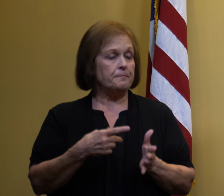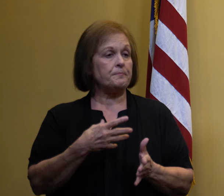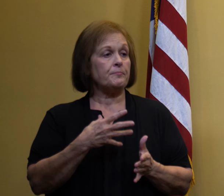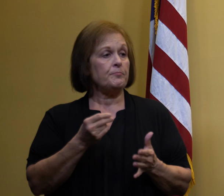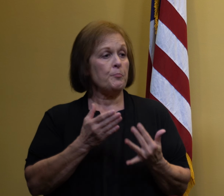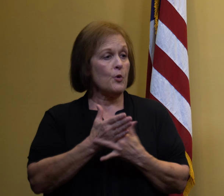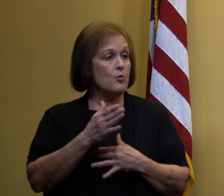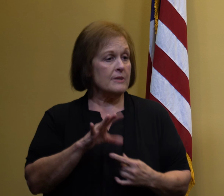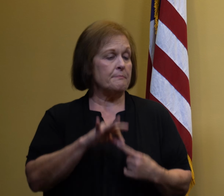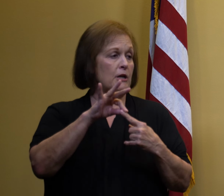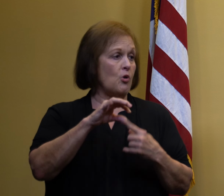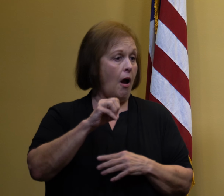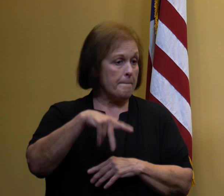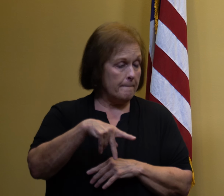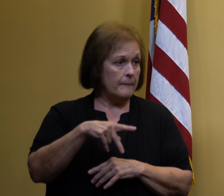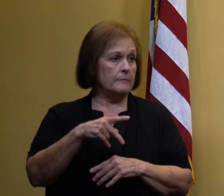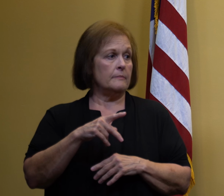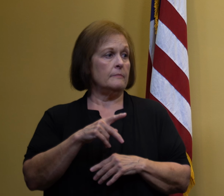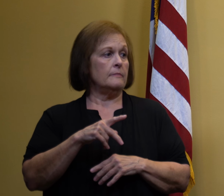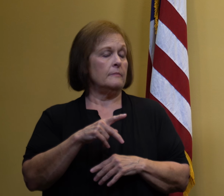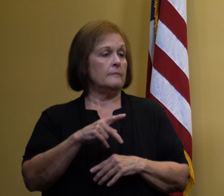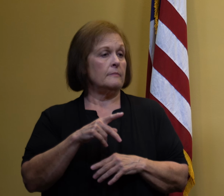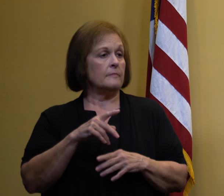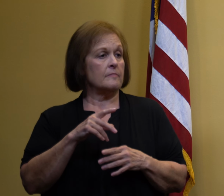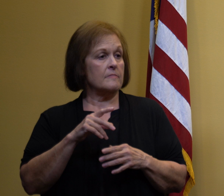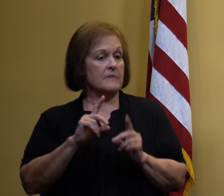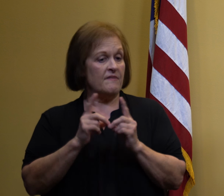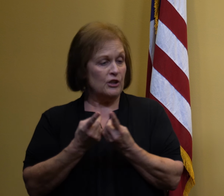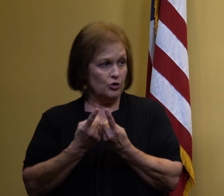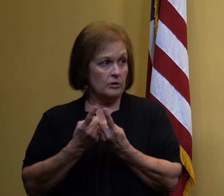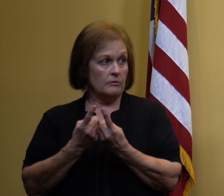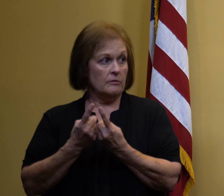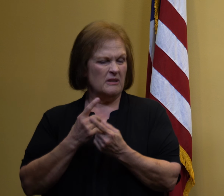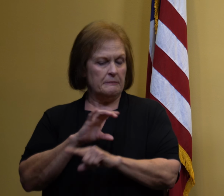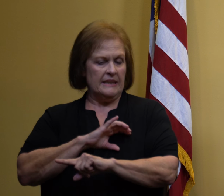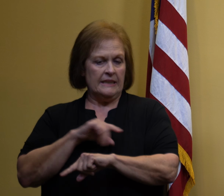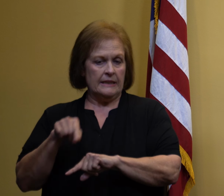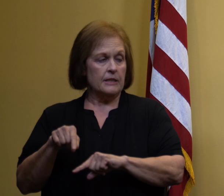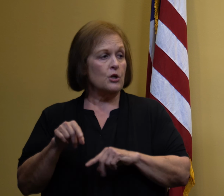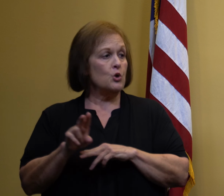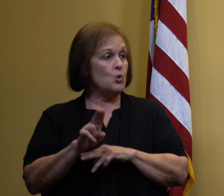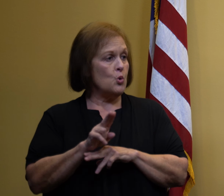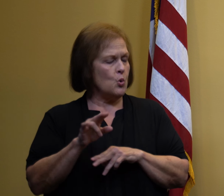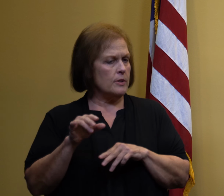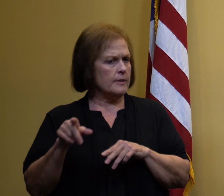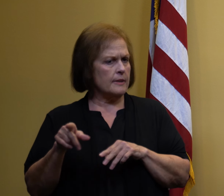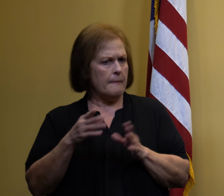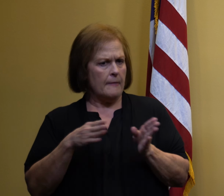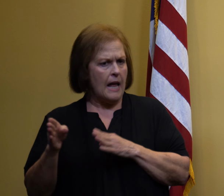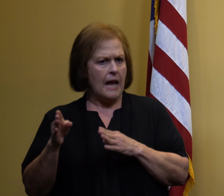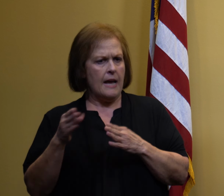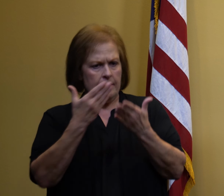through our specialized operations division and the like, again, using these strategies or data